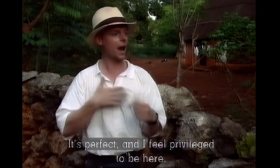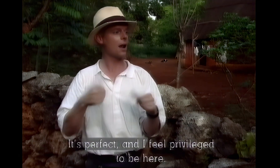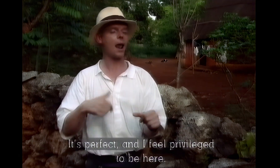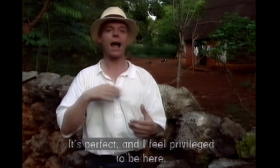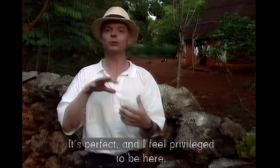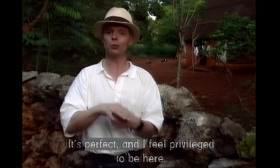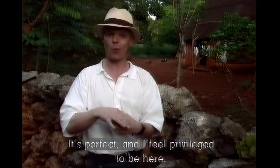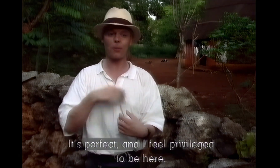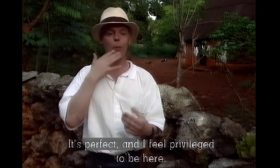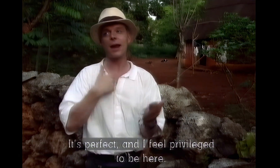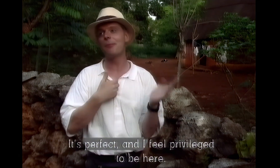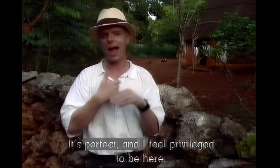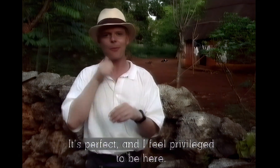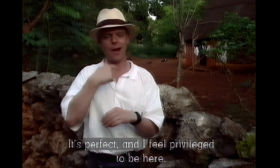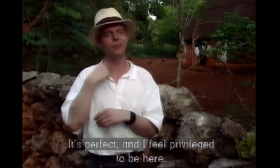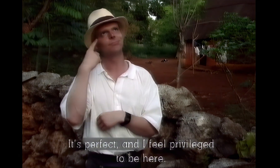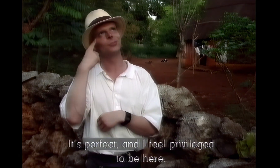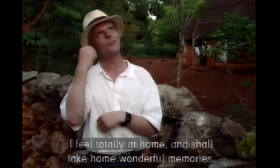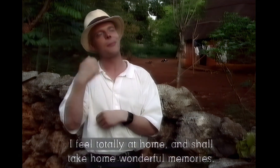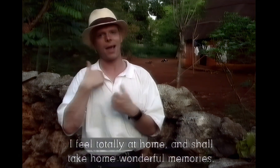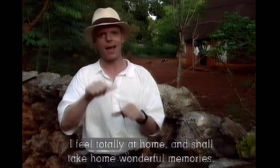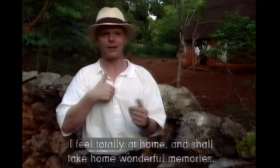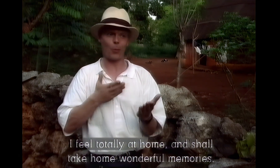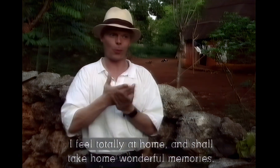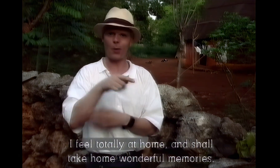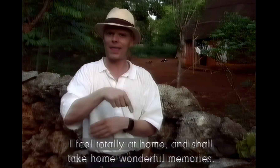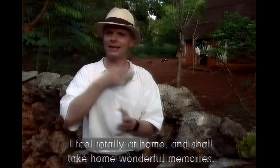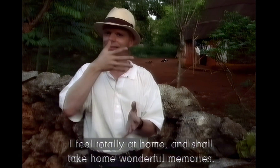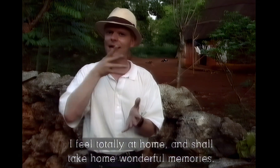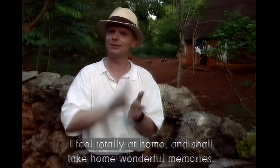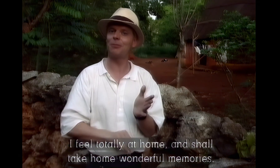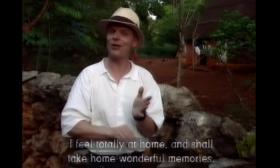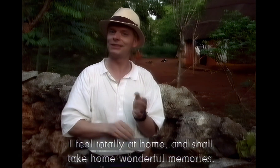totally at home, and I shall take back with me some wonderful memories of this experience.